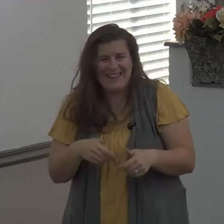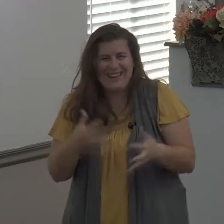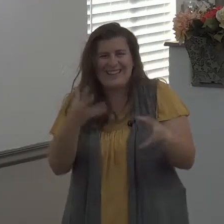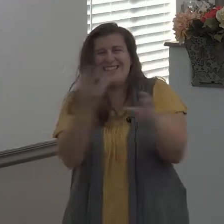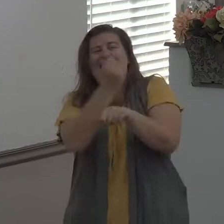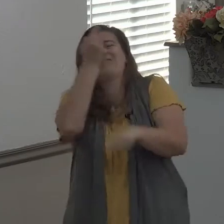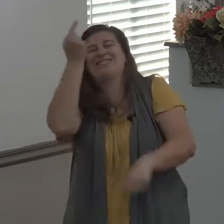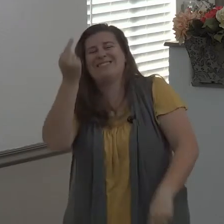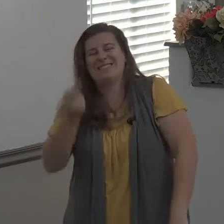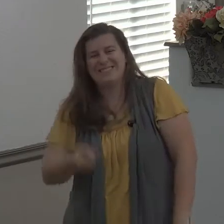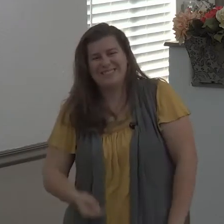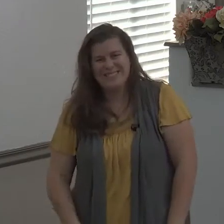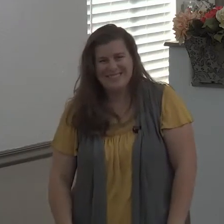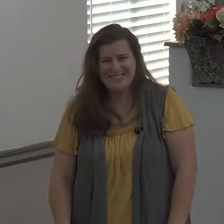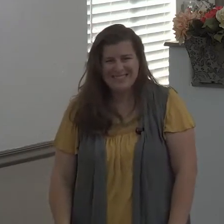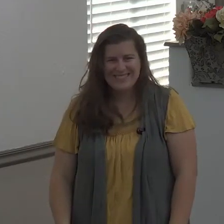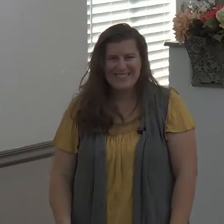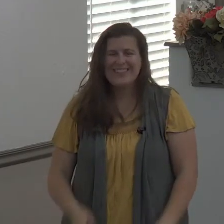just pick them off.